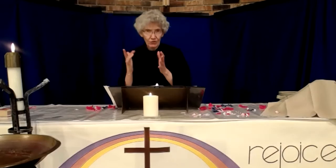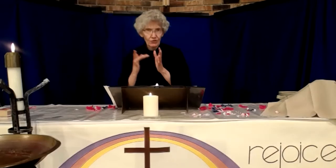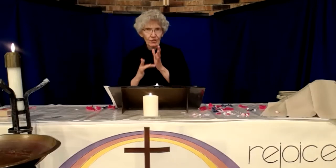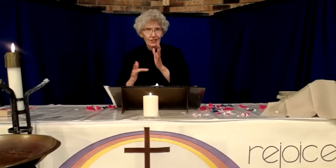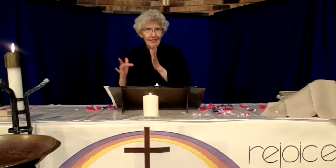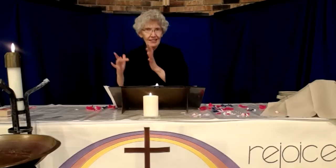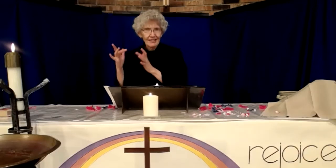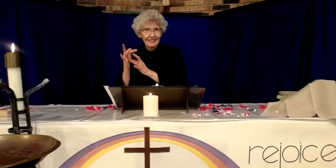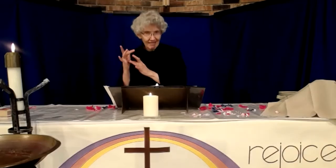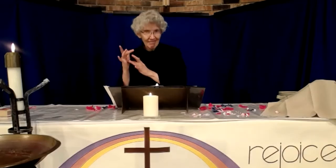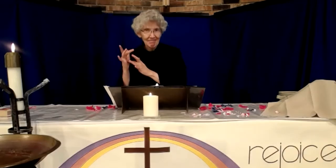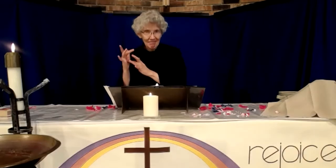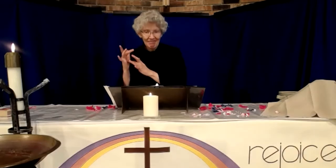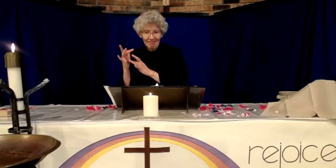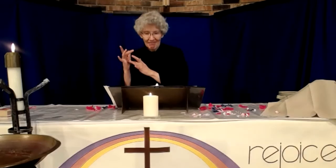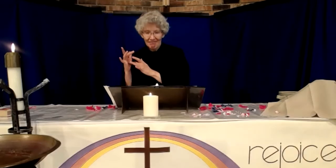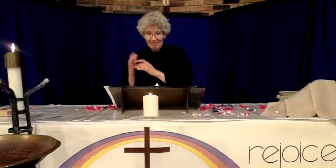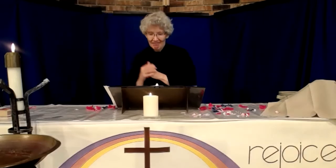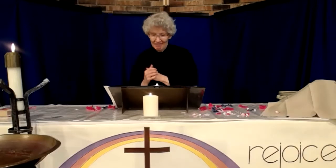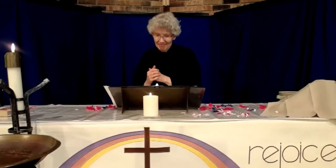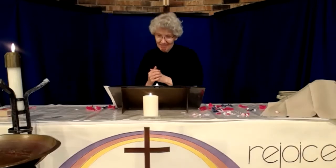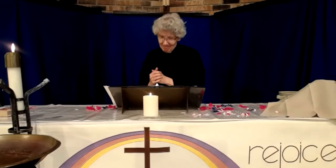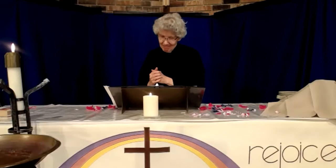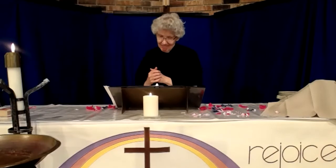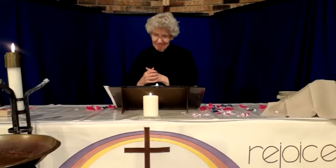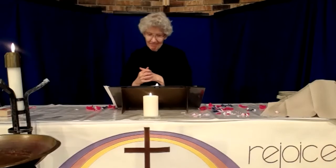What David said are really the words of Jesus.